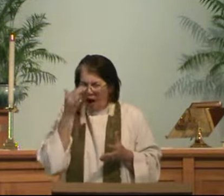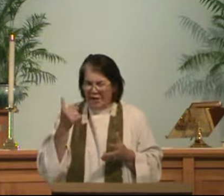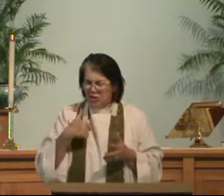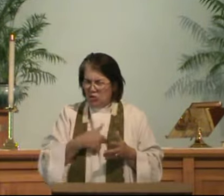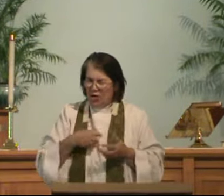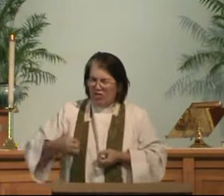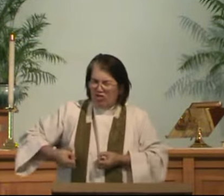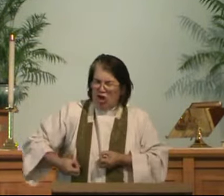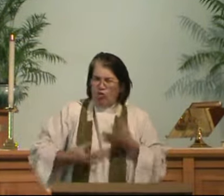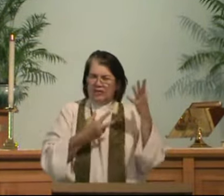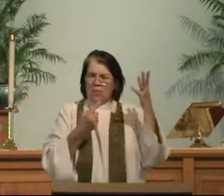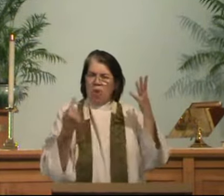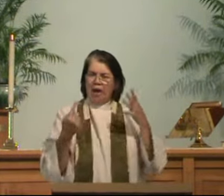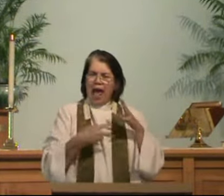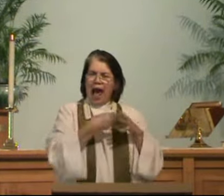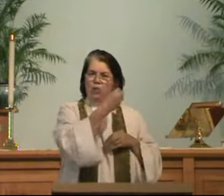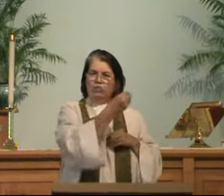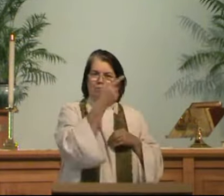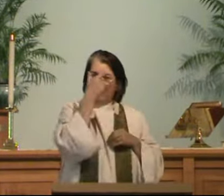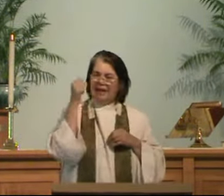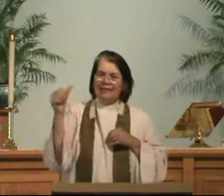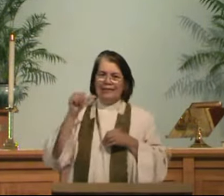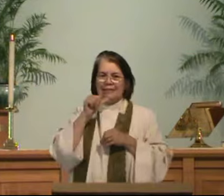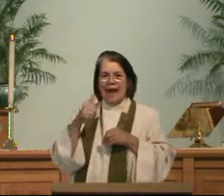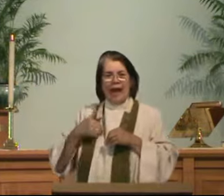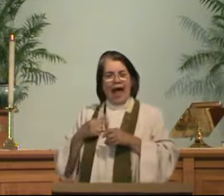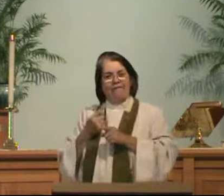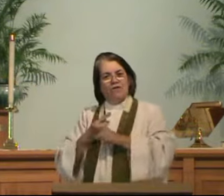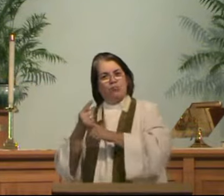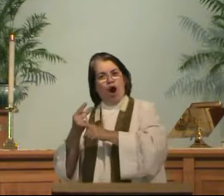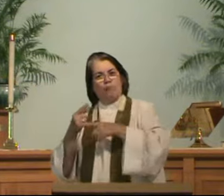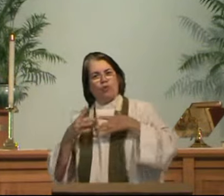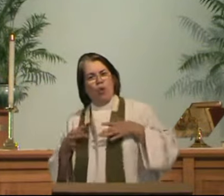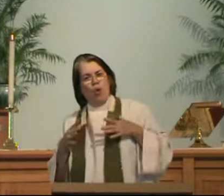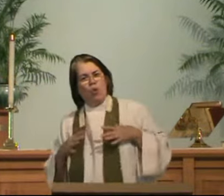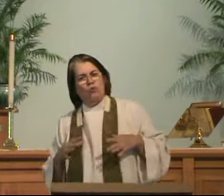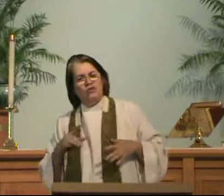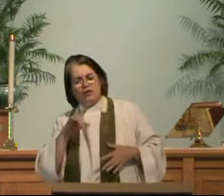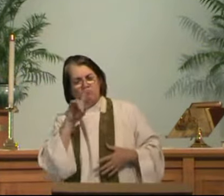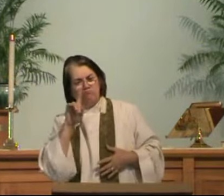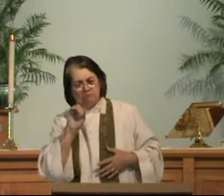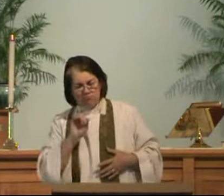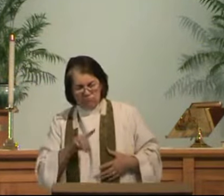Why do we throw someone out because he does not have proper clothes?